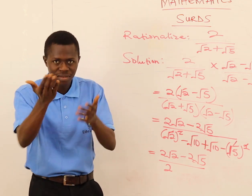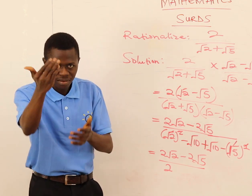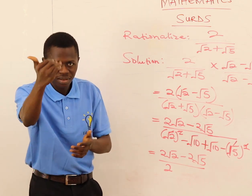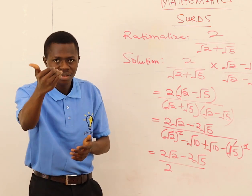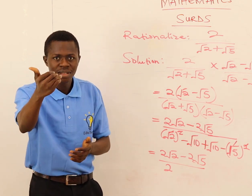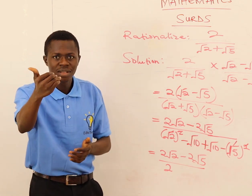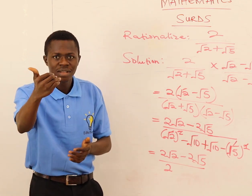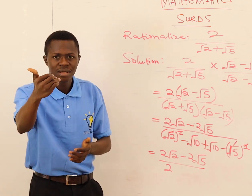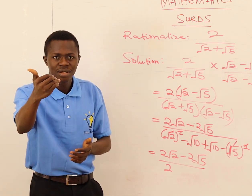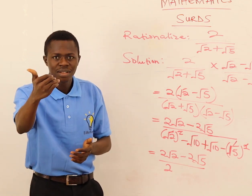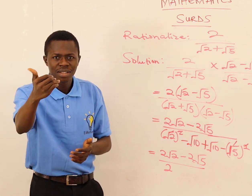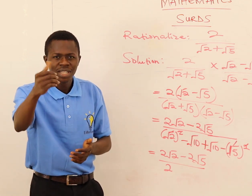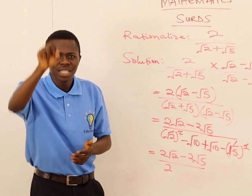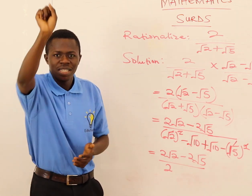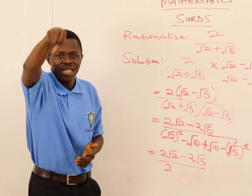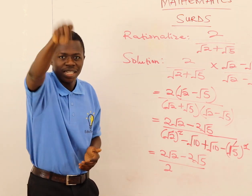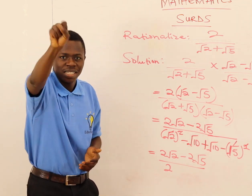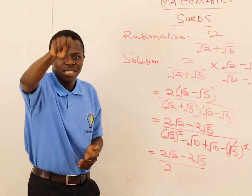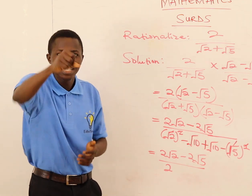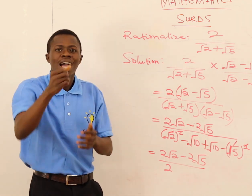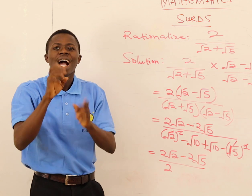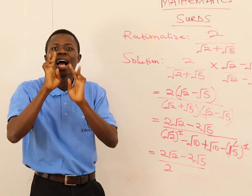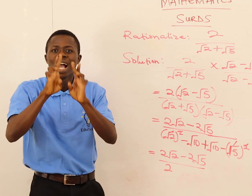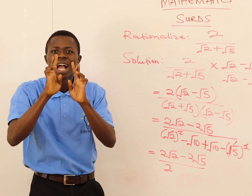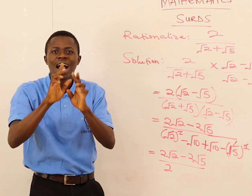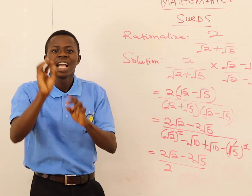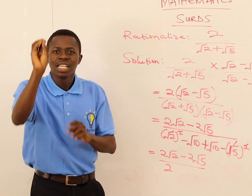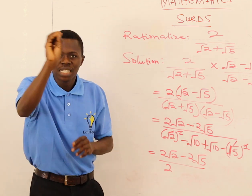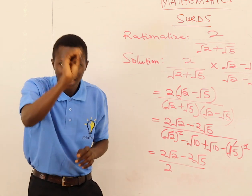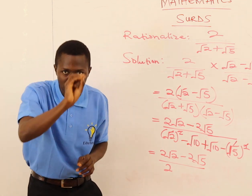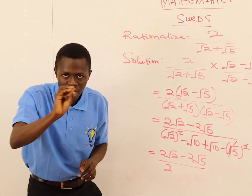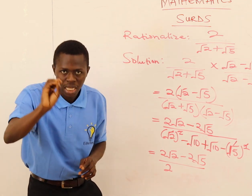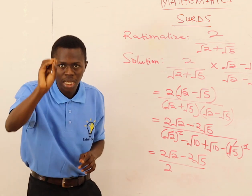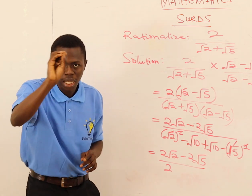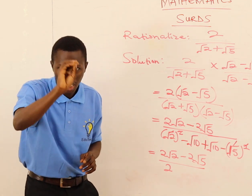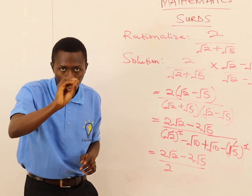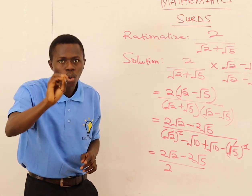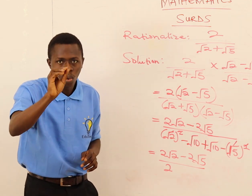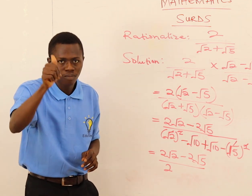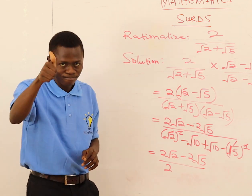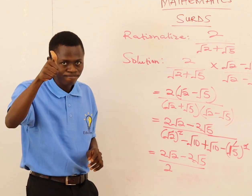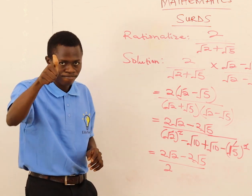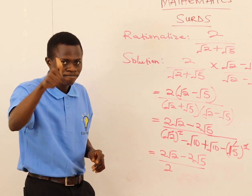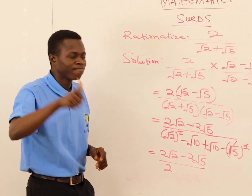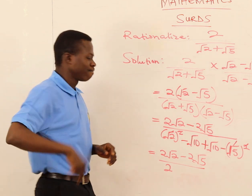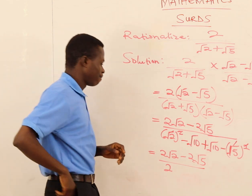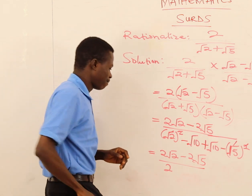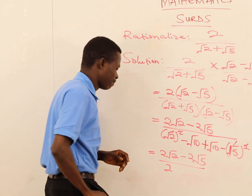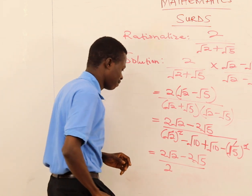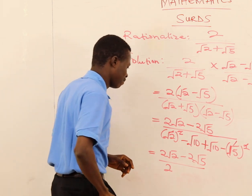so we subtract them. So minus square root of 10 plus square root of 10, and the answer will be